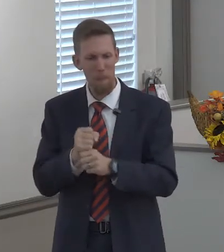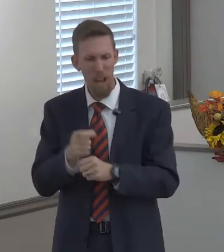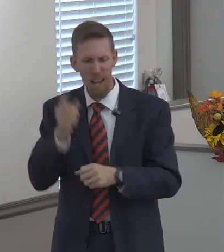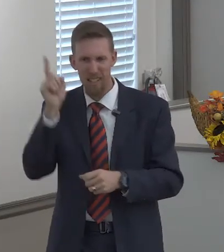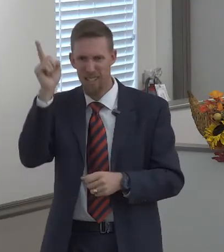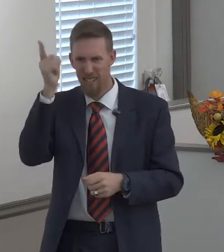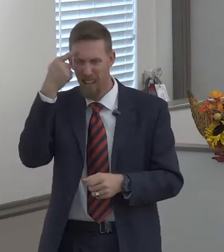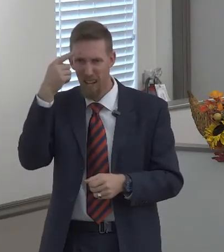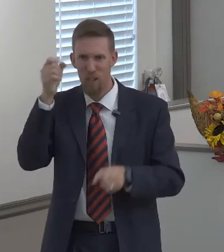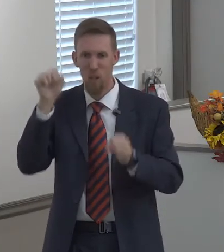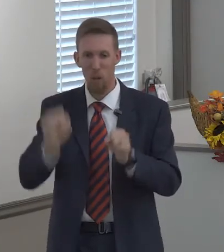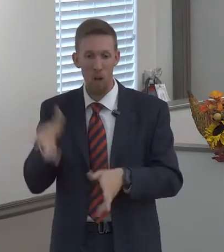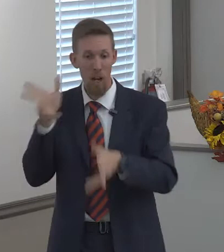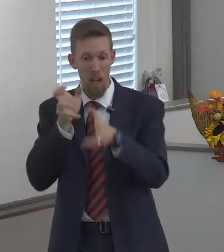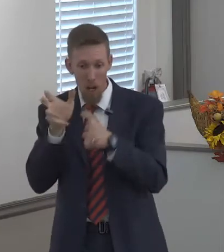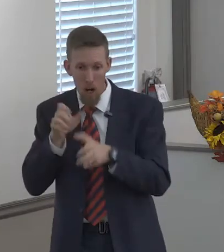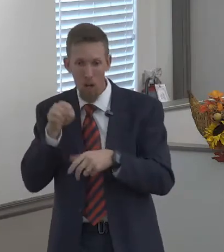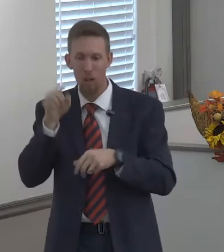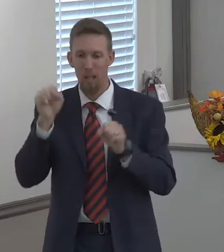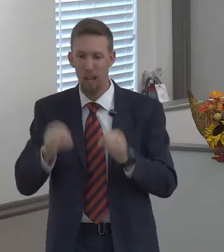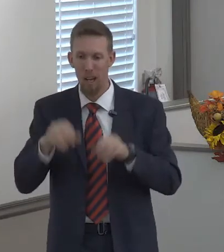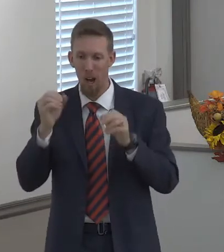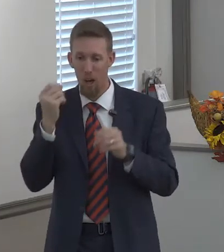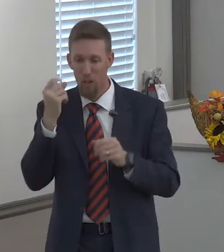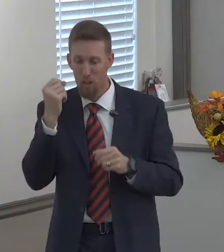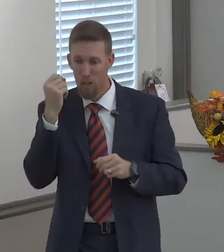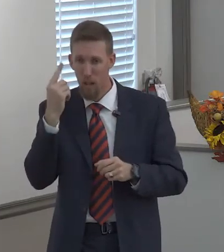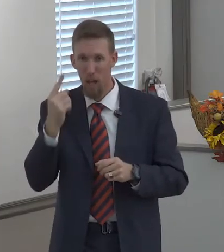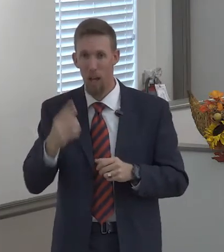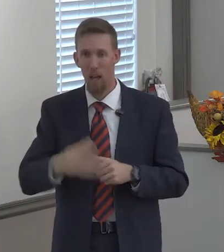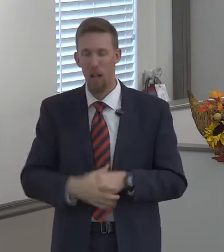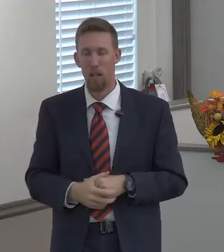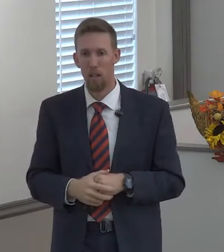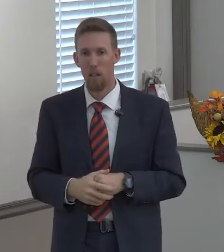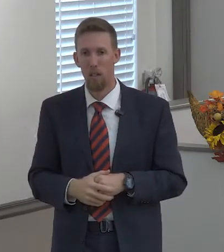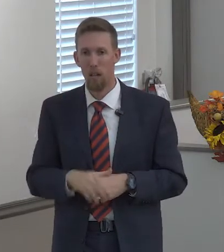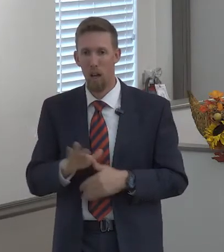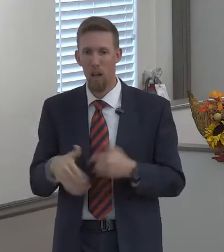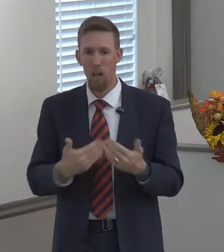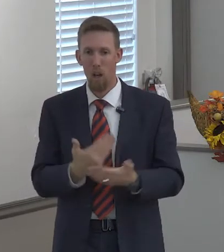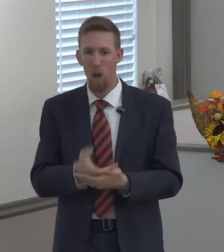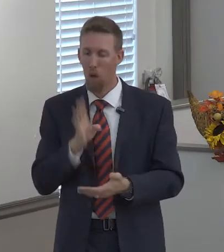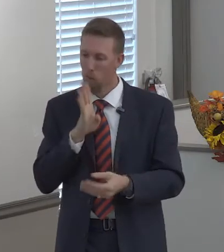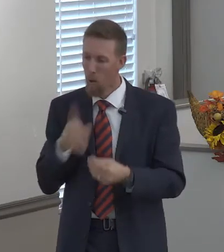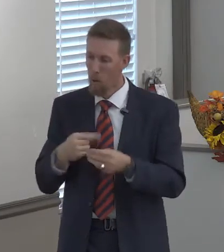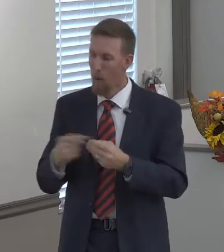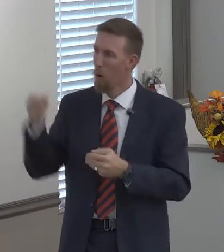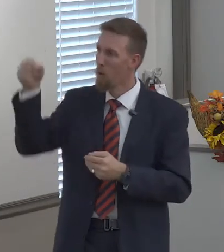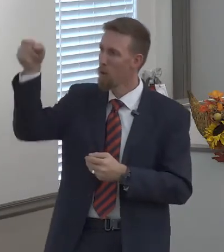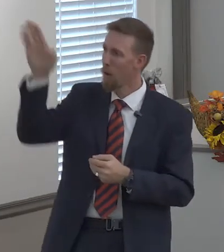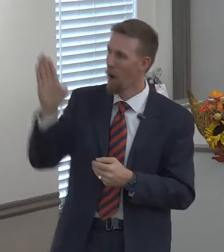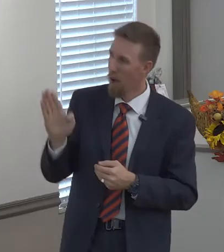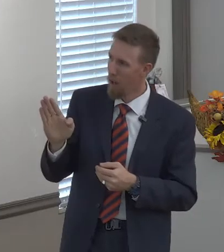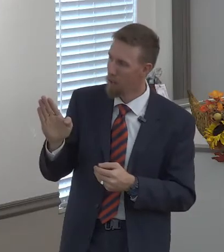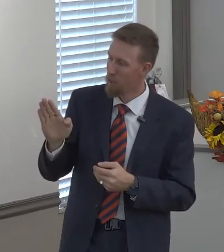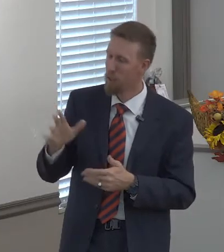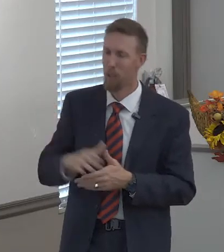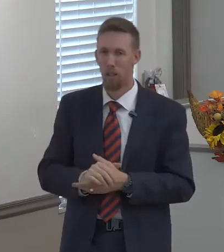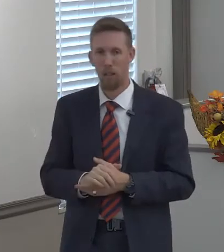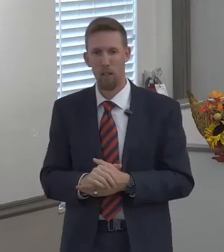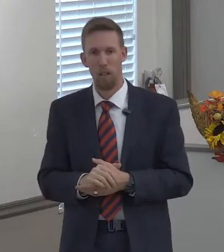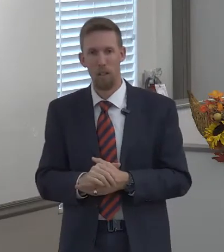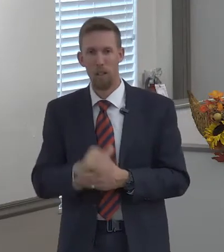music. Okay, that didn't mean anything. And I've even got